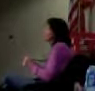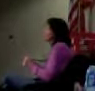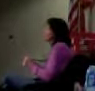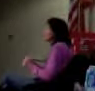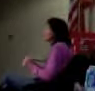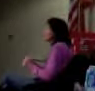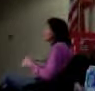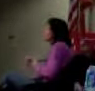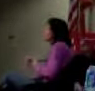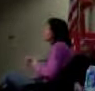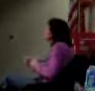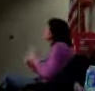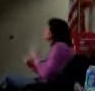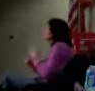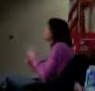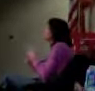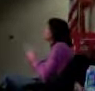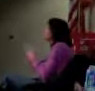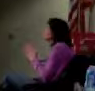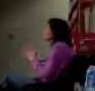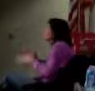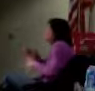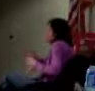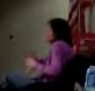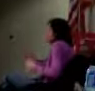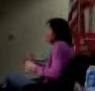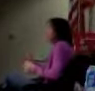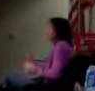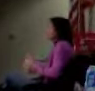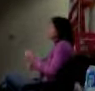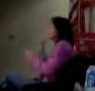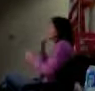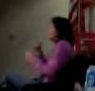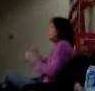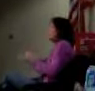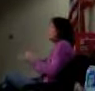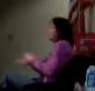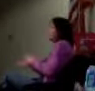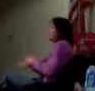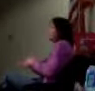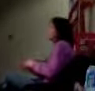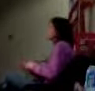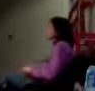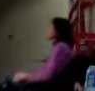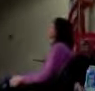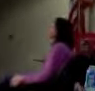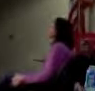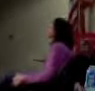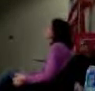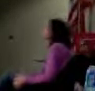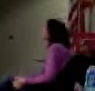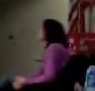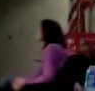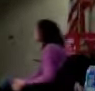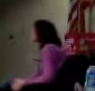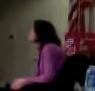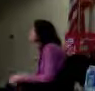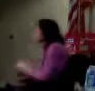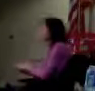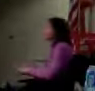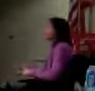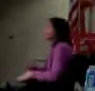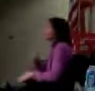when they talk about school being exciting, you understand what the nature of that excitement is. I do not